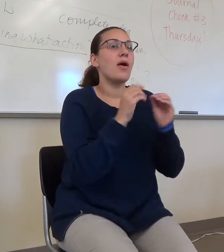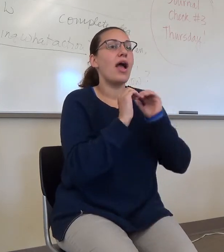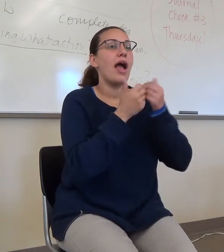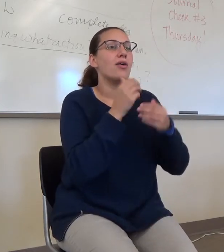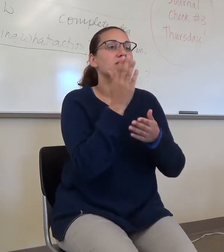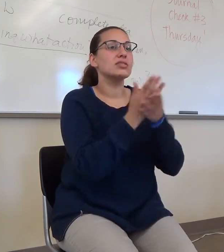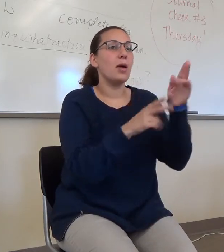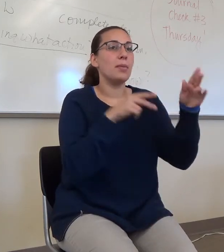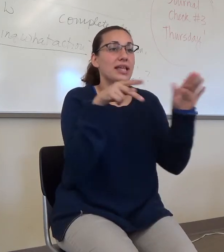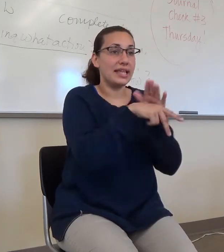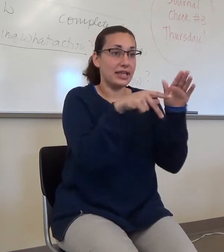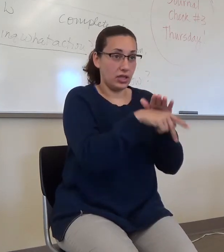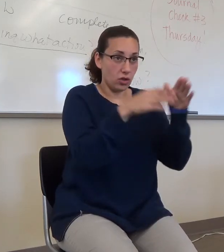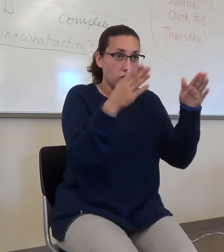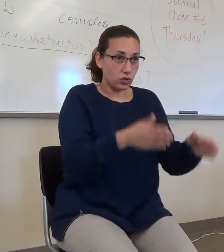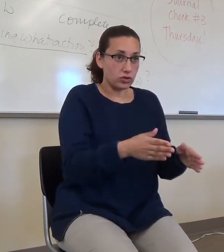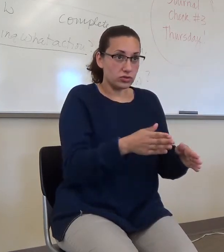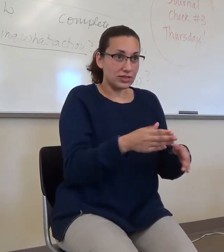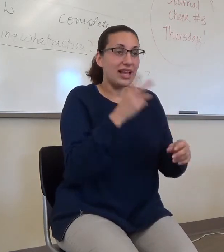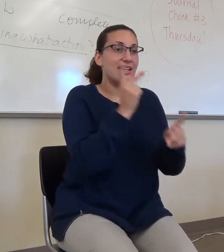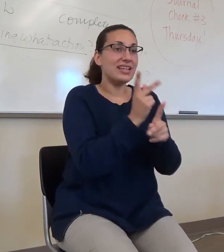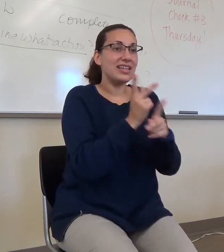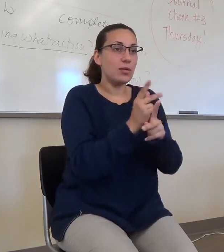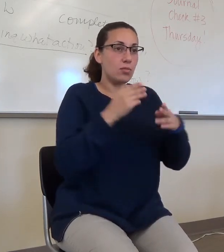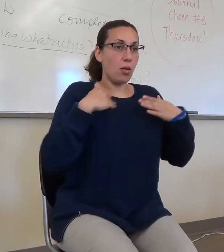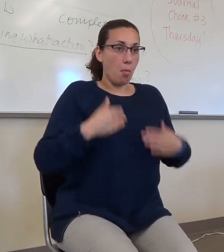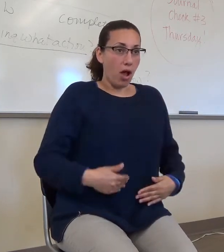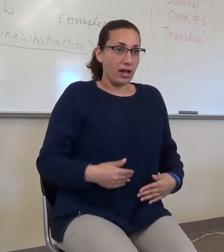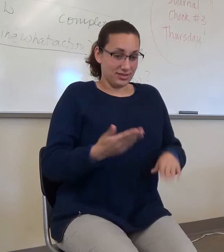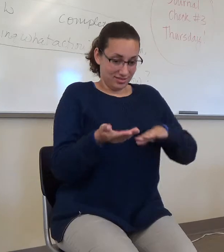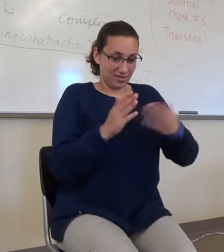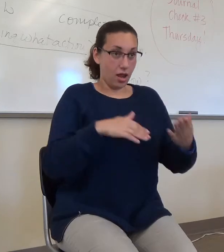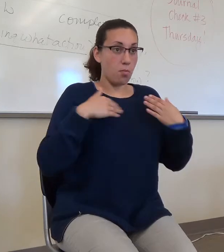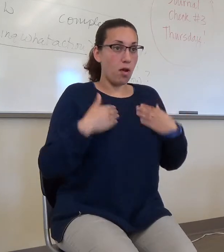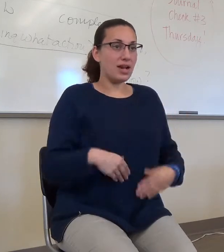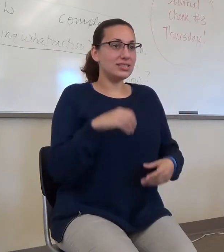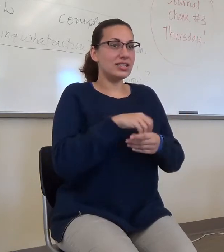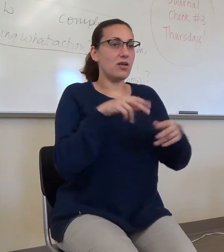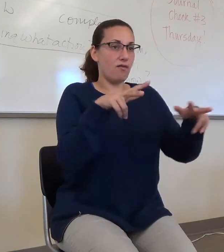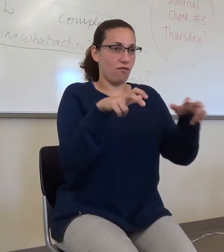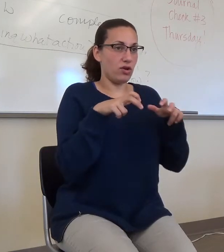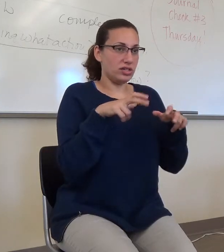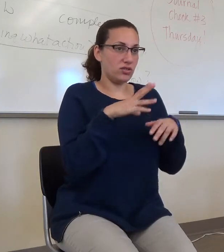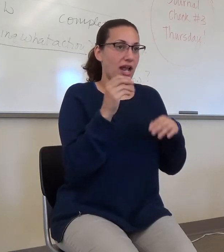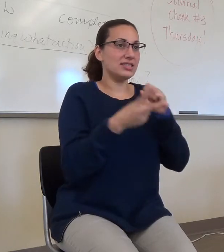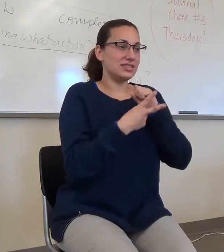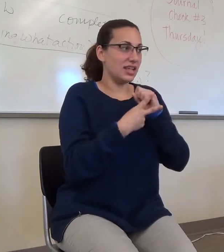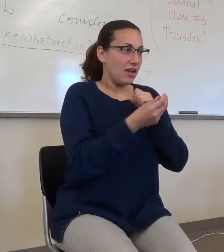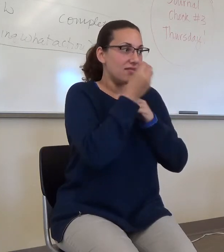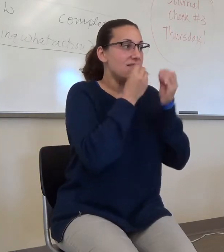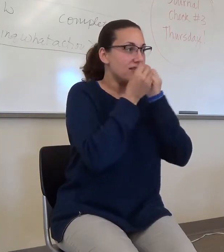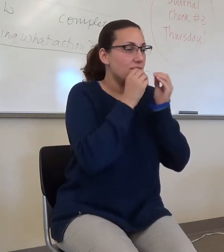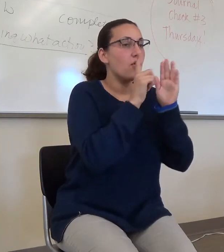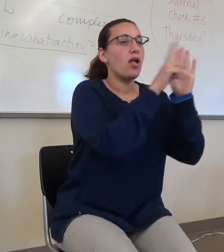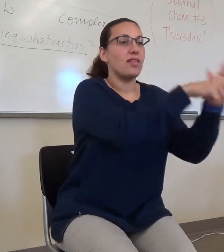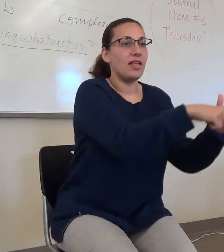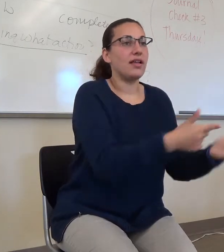A taboo is something that you don't talk about, something that people are